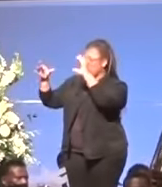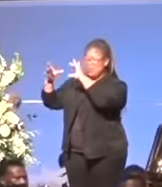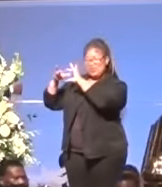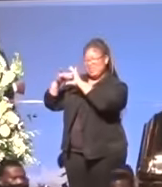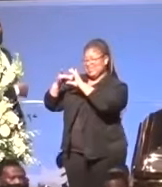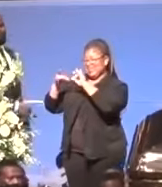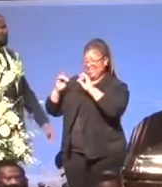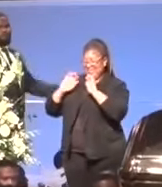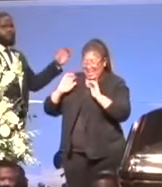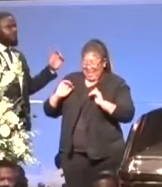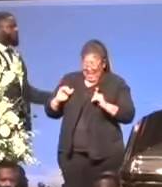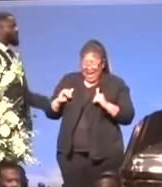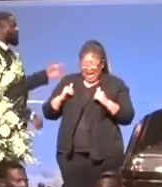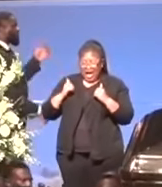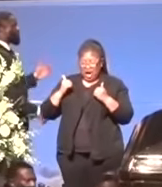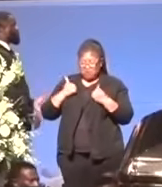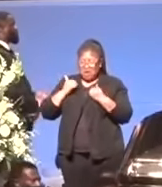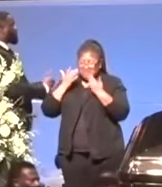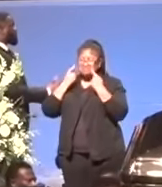I want